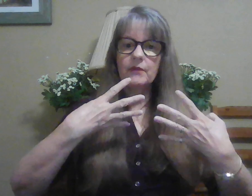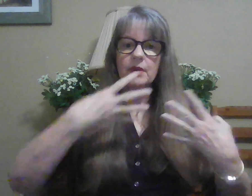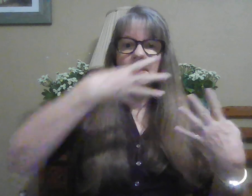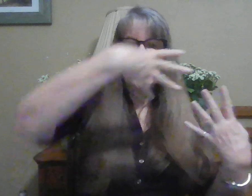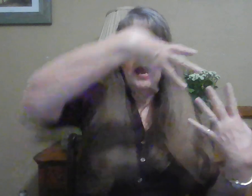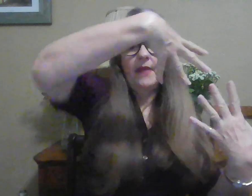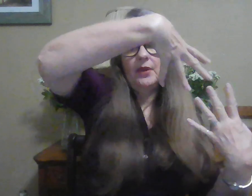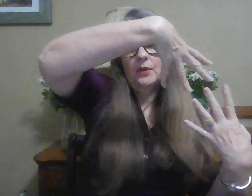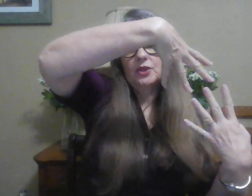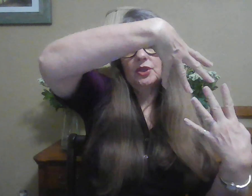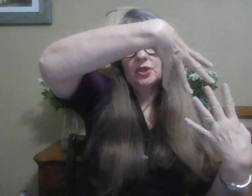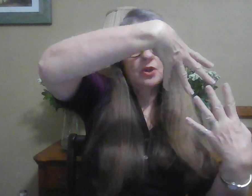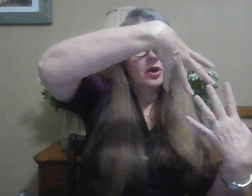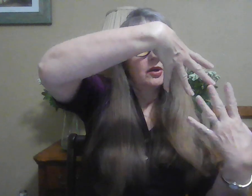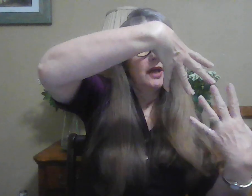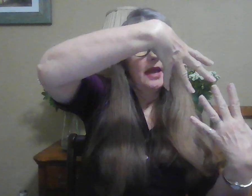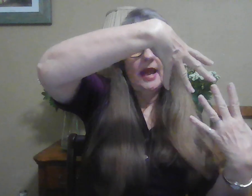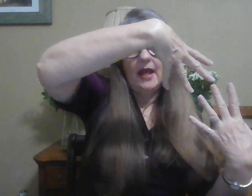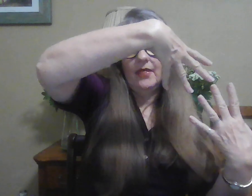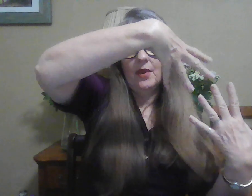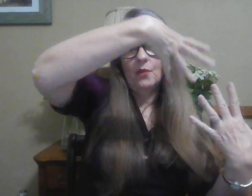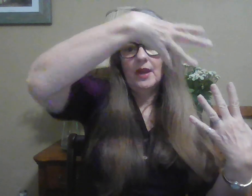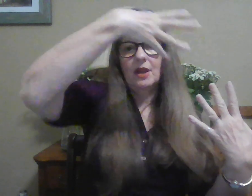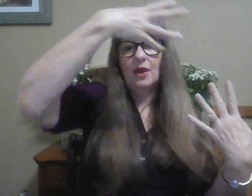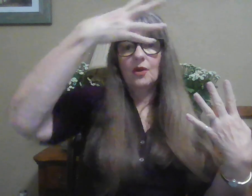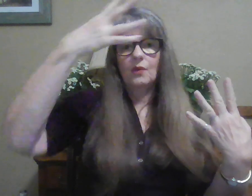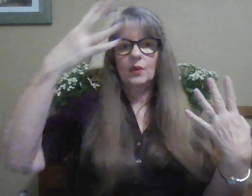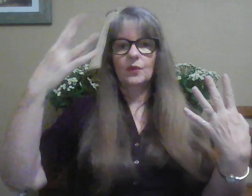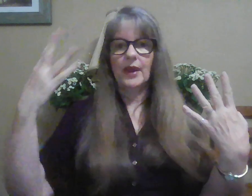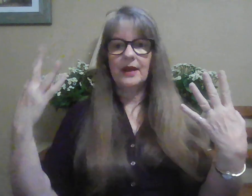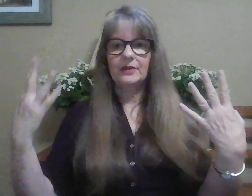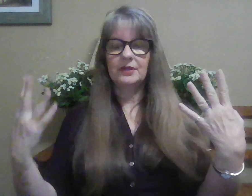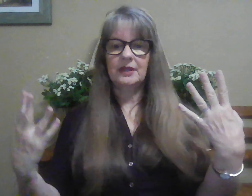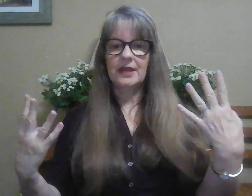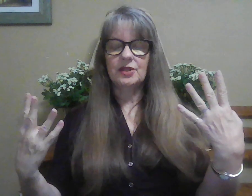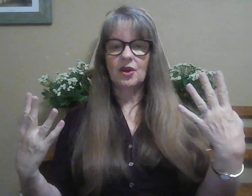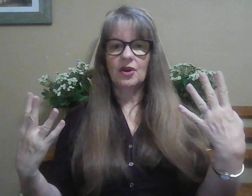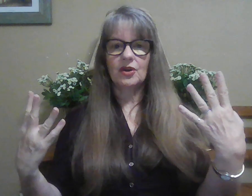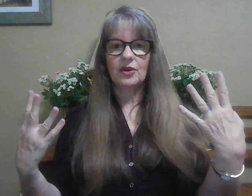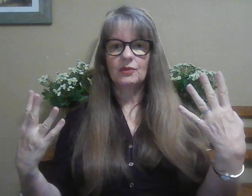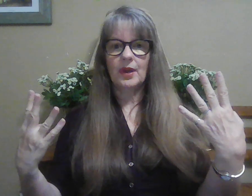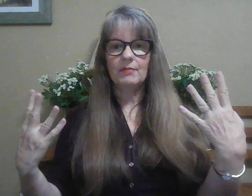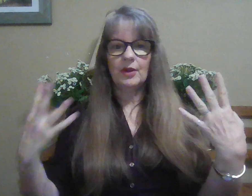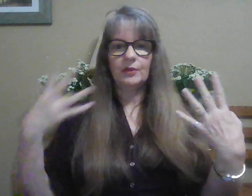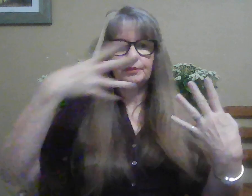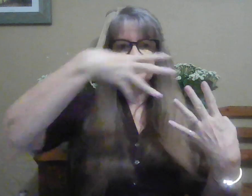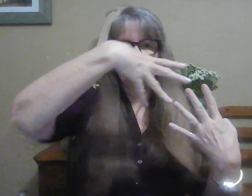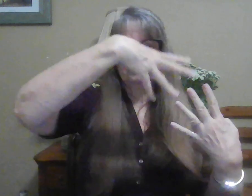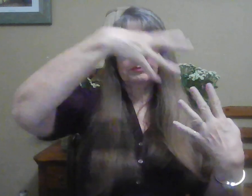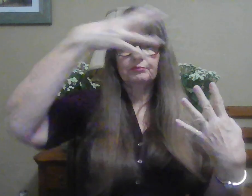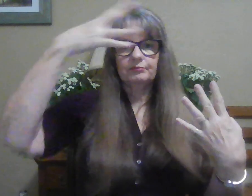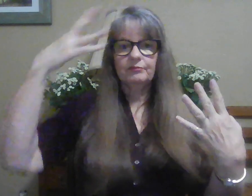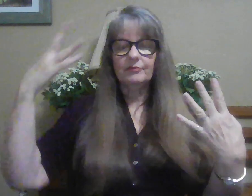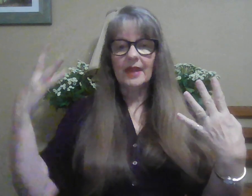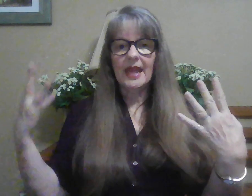them, and then we just start, and then we go around, and that's our rainbow. And